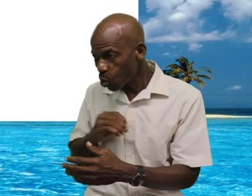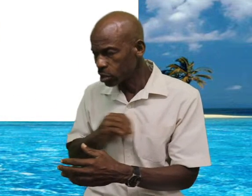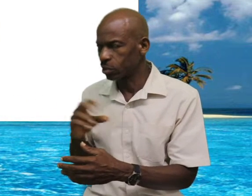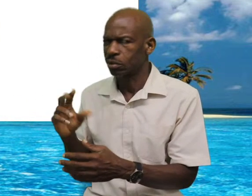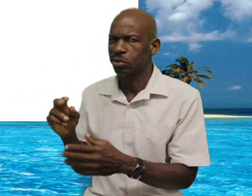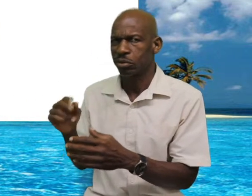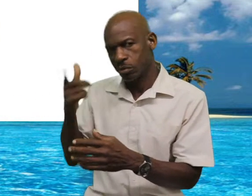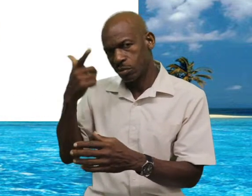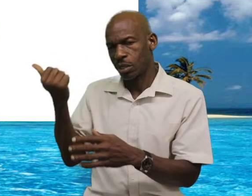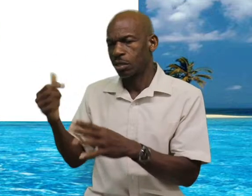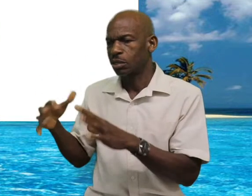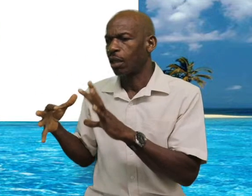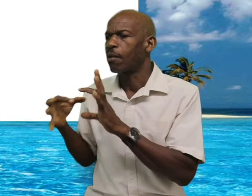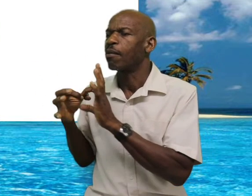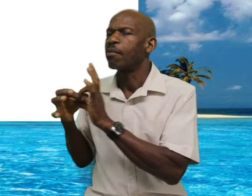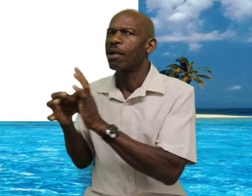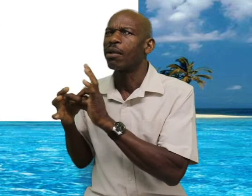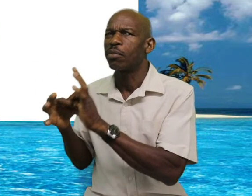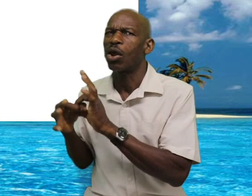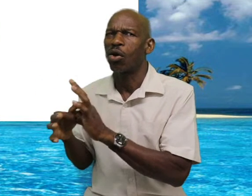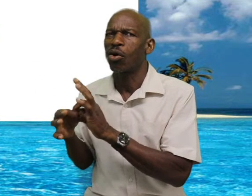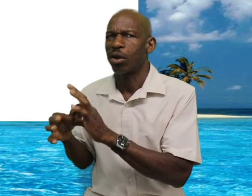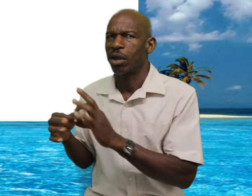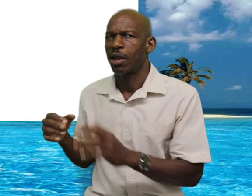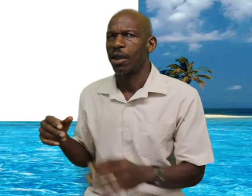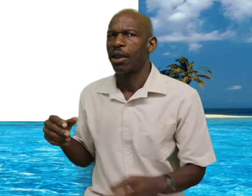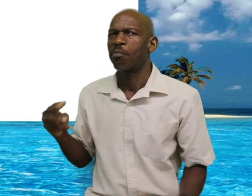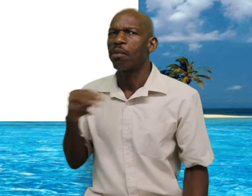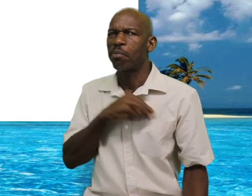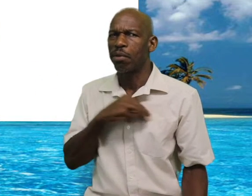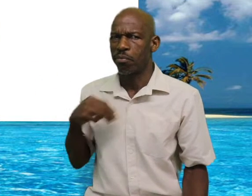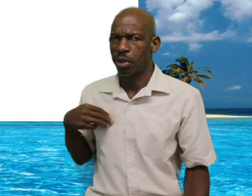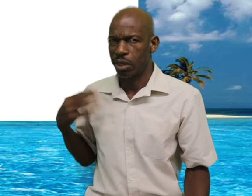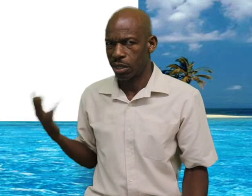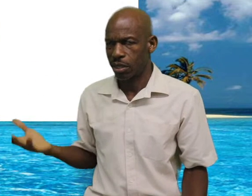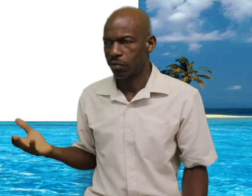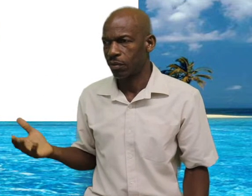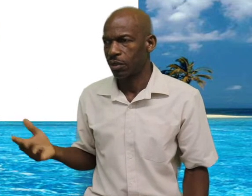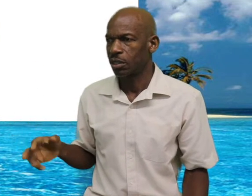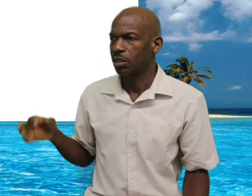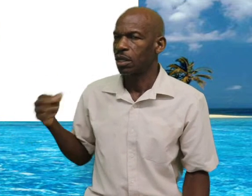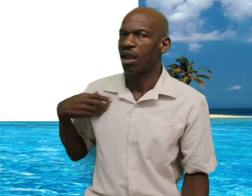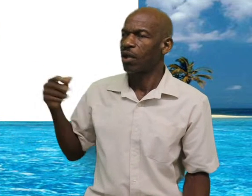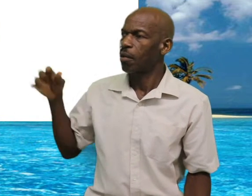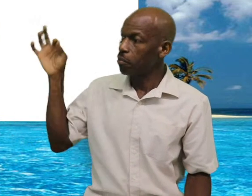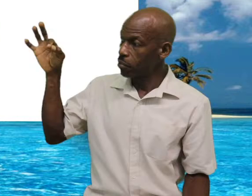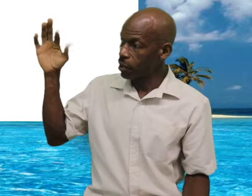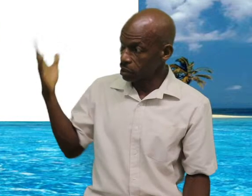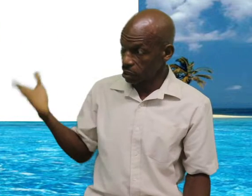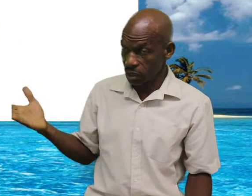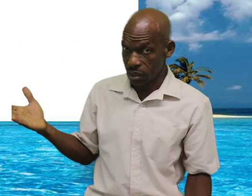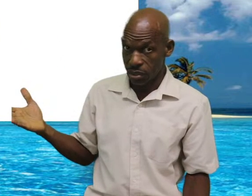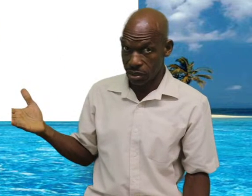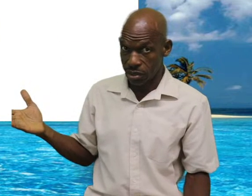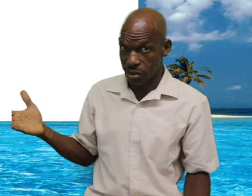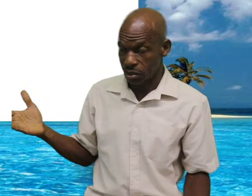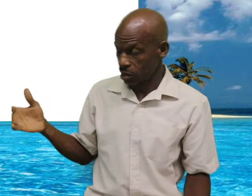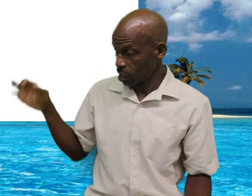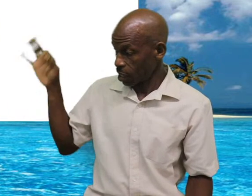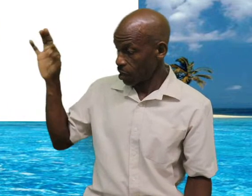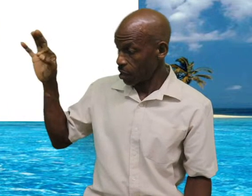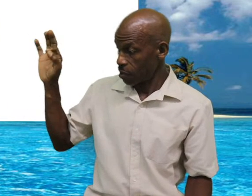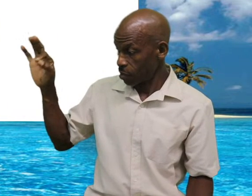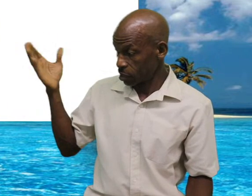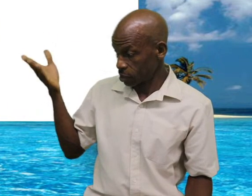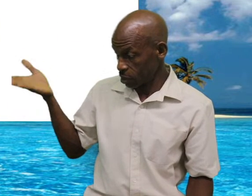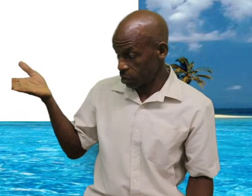will have a pastor. All right, so it could be church. I'm just using some vocabulary related to